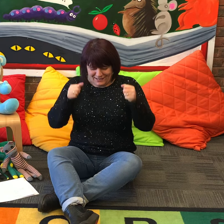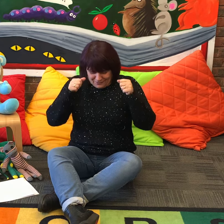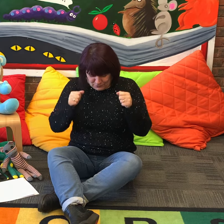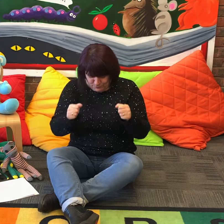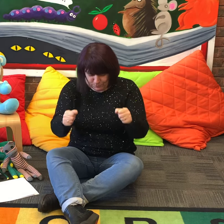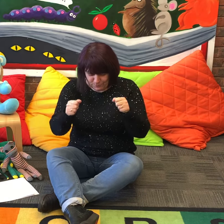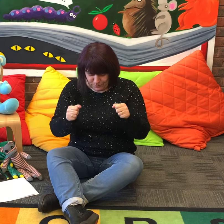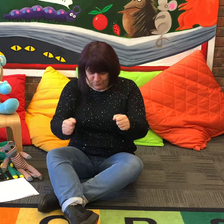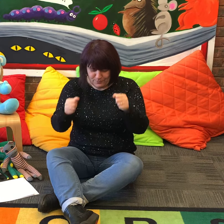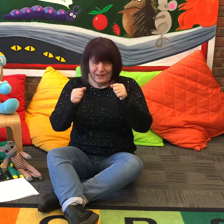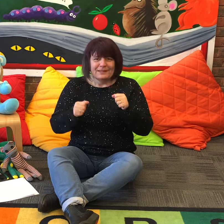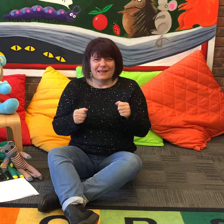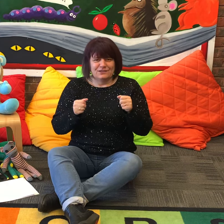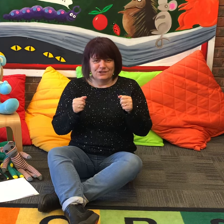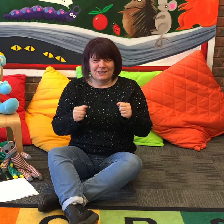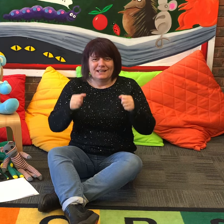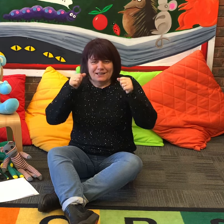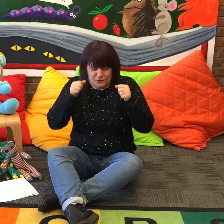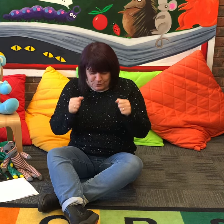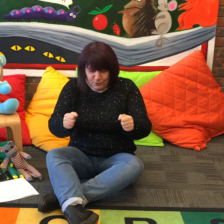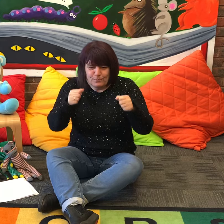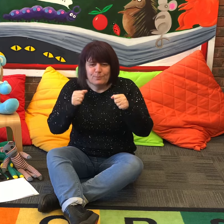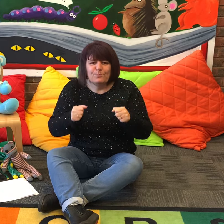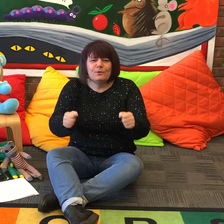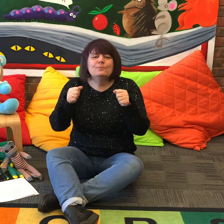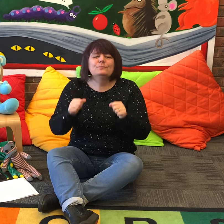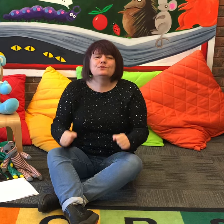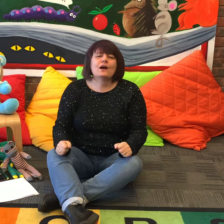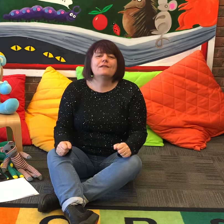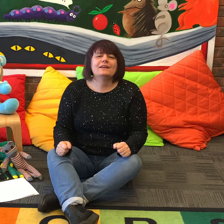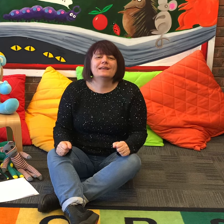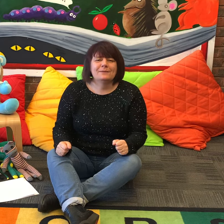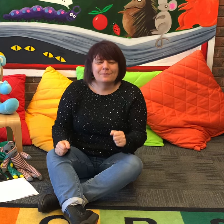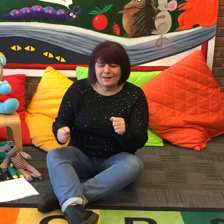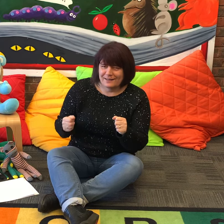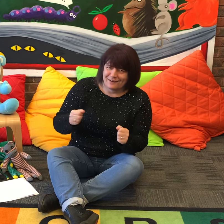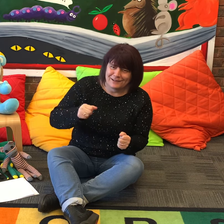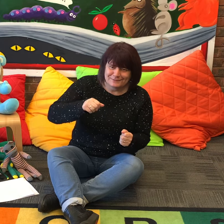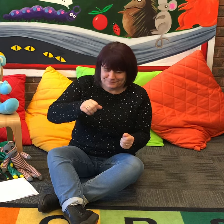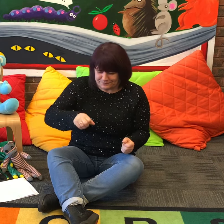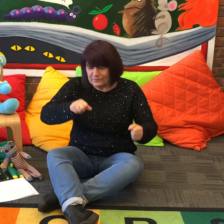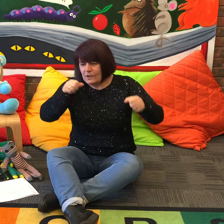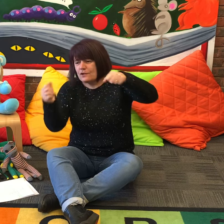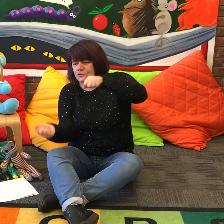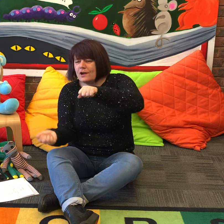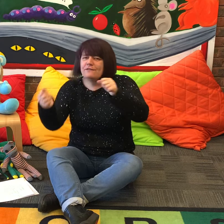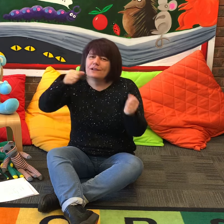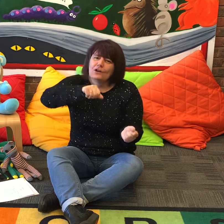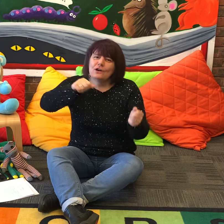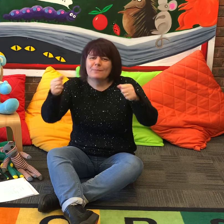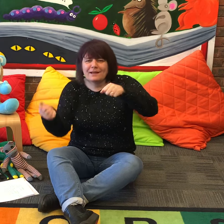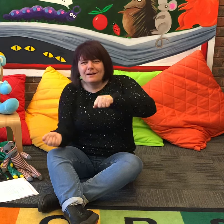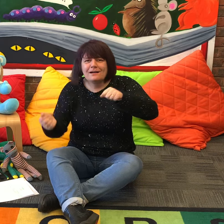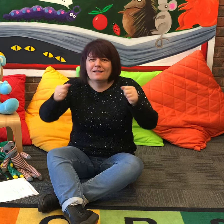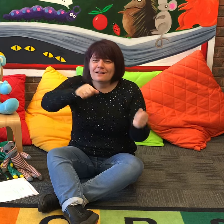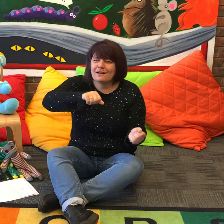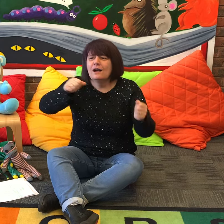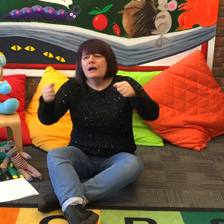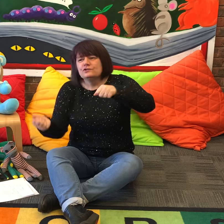goes brum, brum, the engine, it goes brum, brum, driving in my car. Driving along in my car, car,